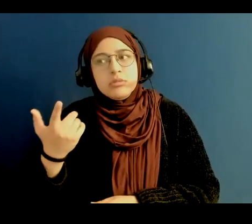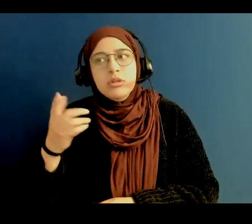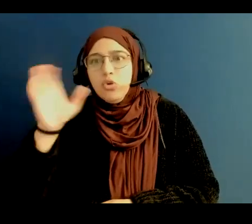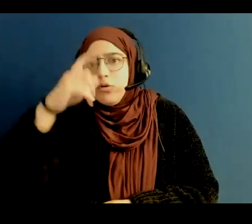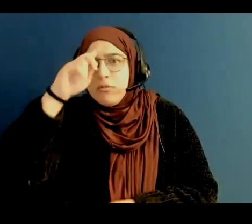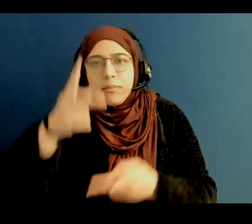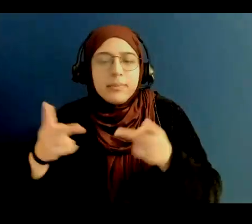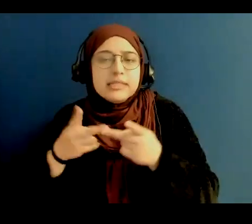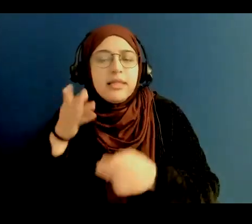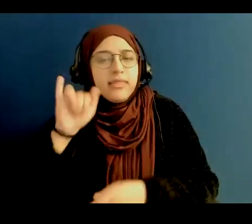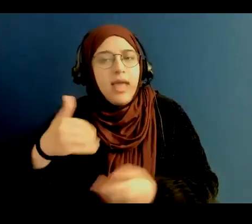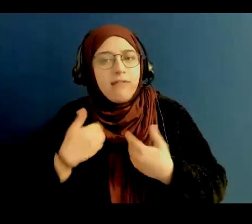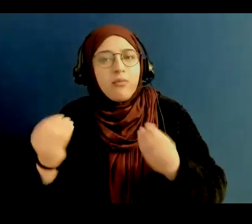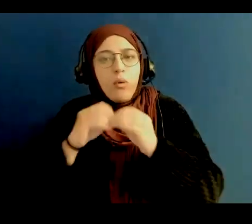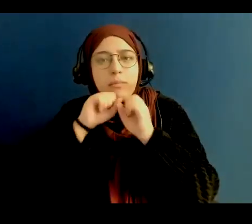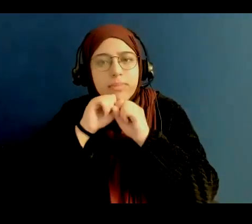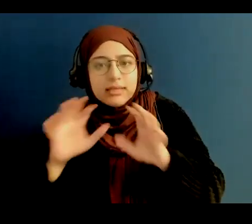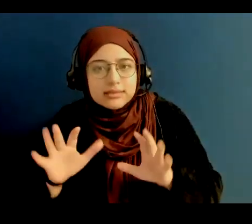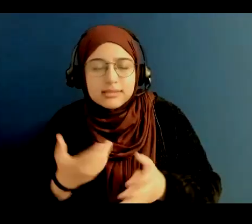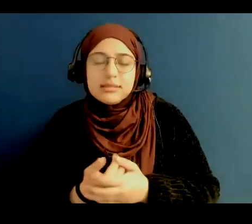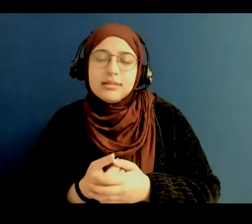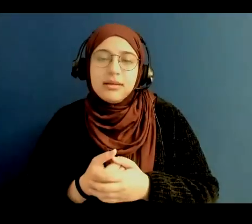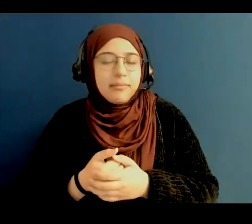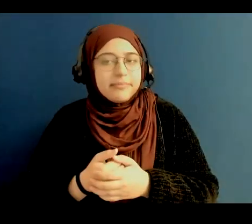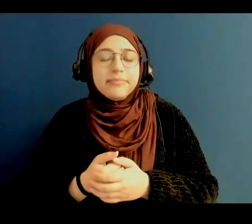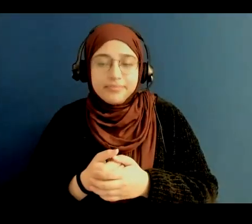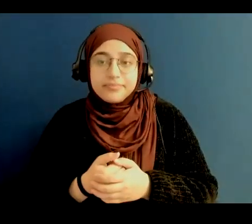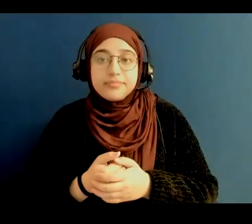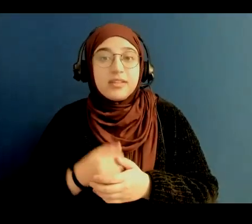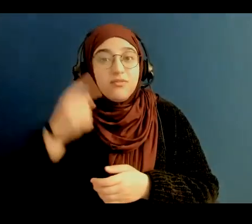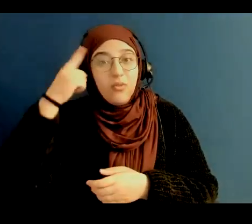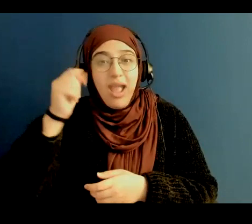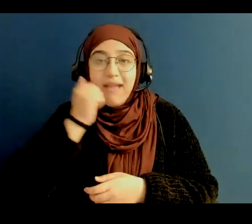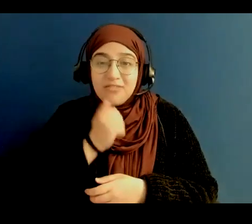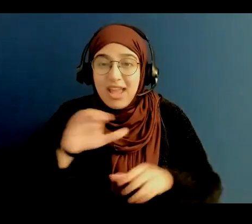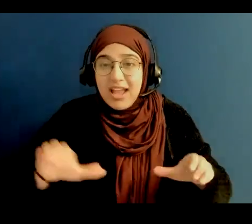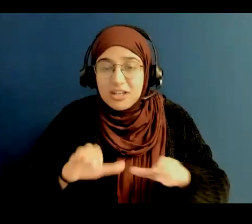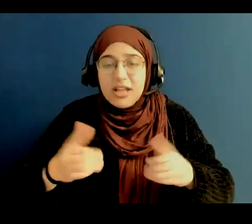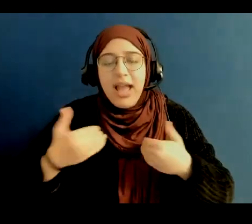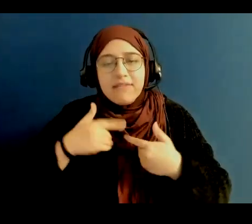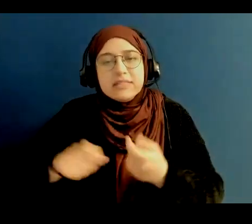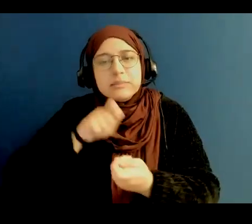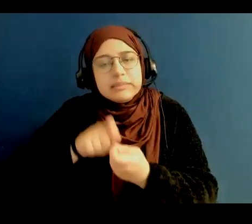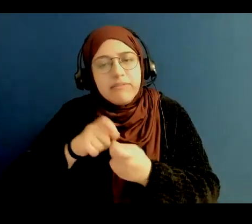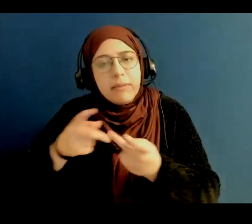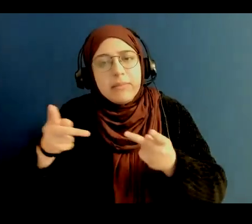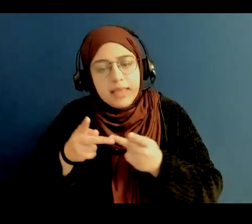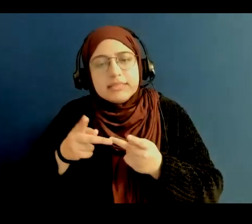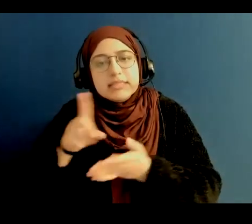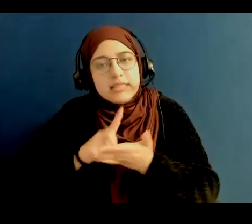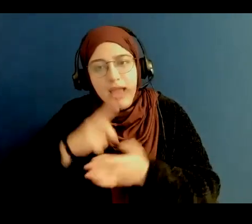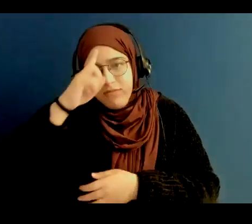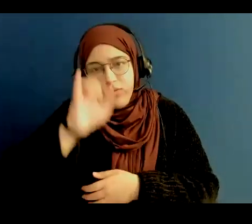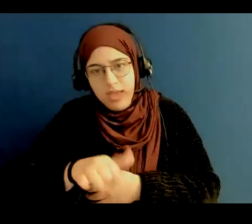there is more blessings in that place. For every single action, there is a specific designed place for that thing. And I think that